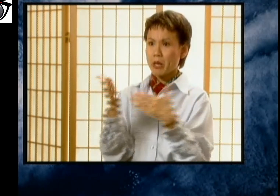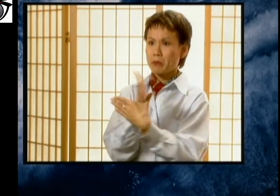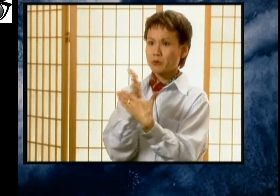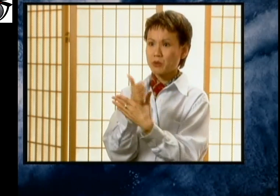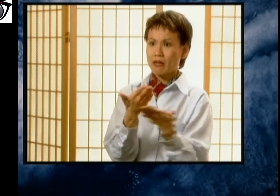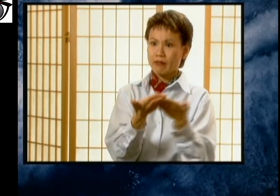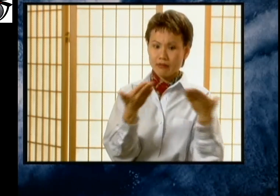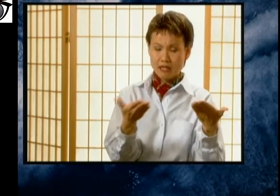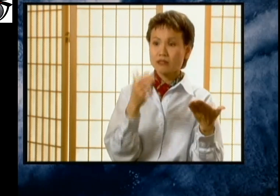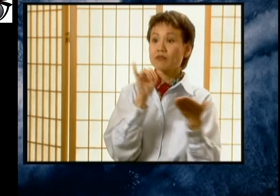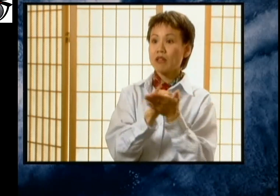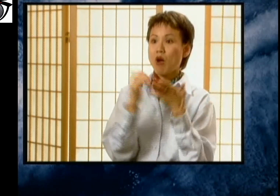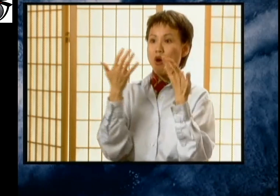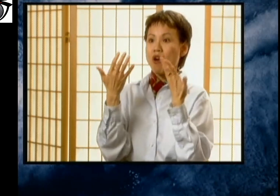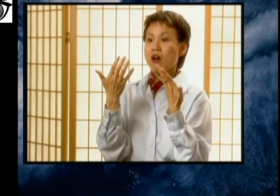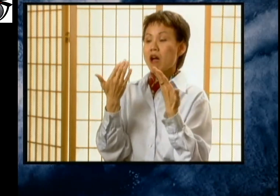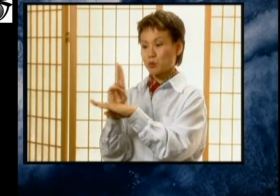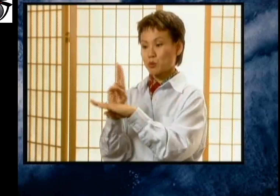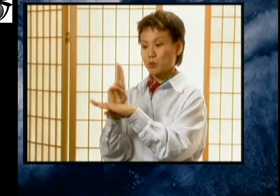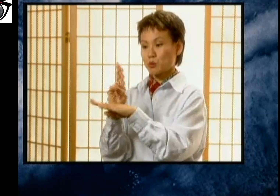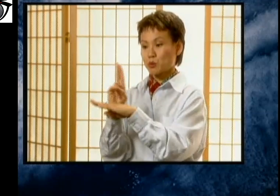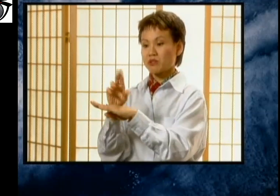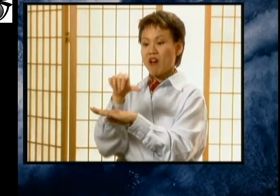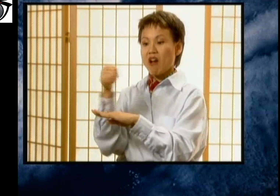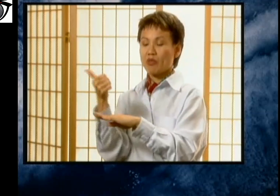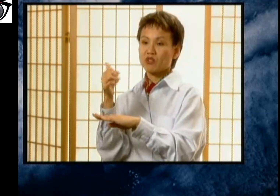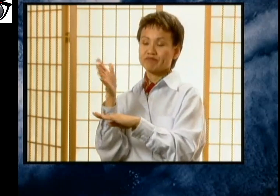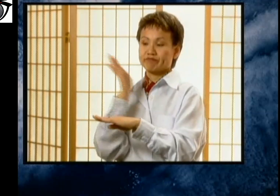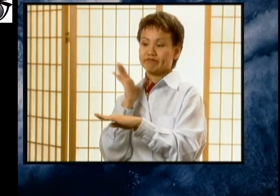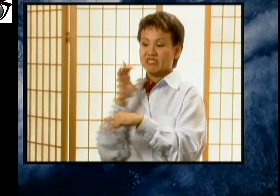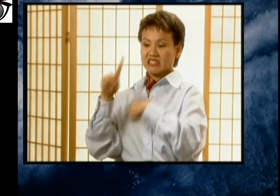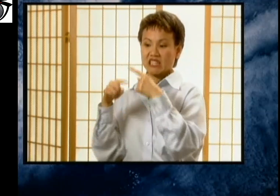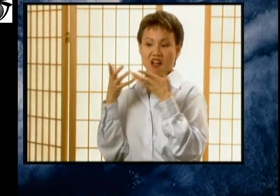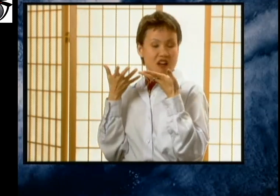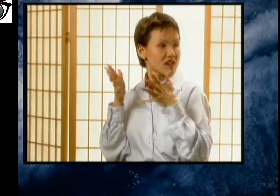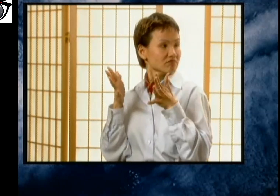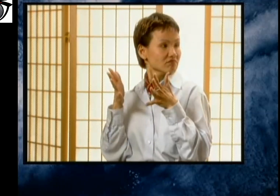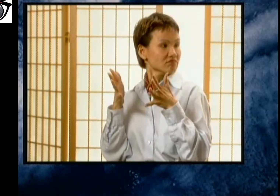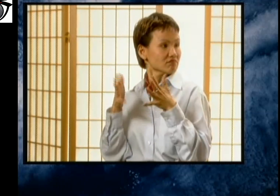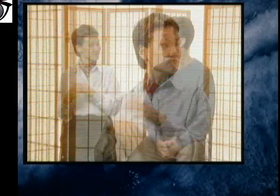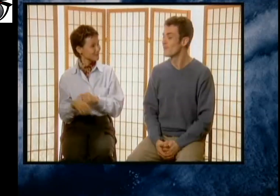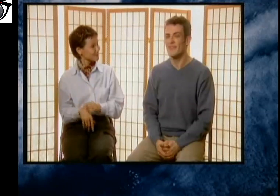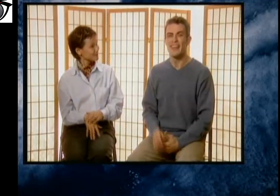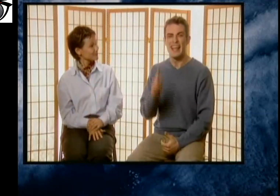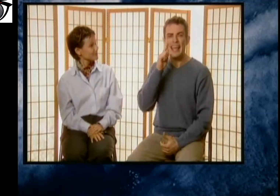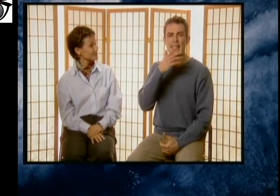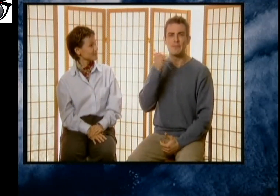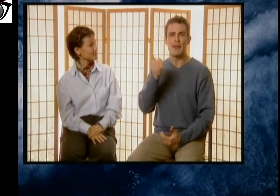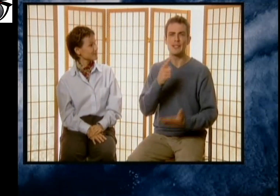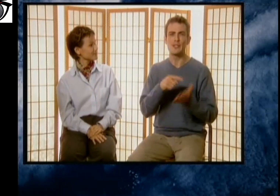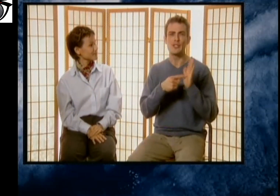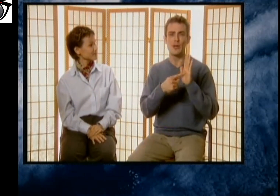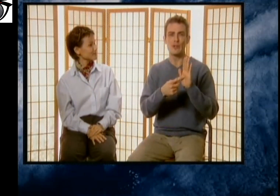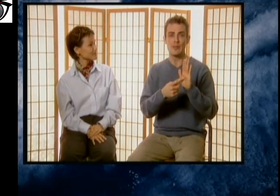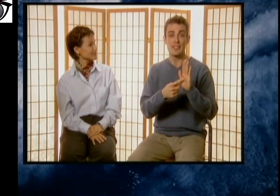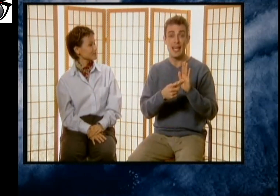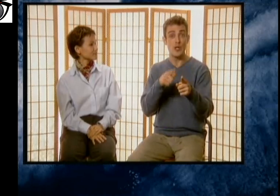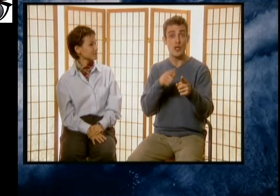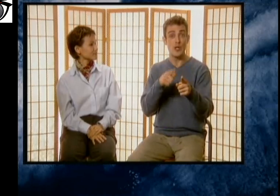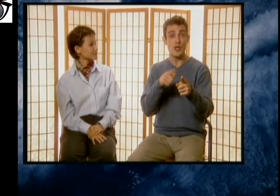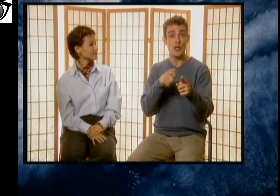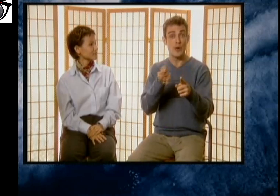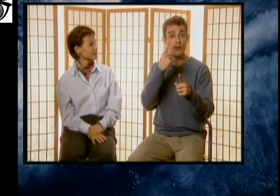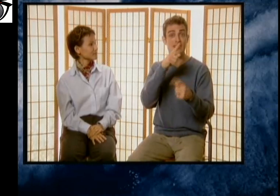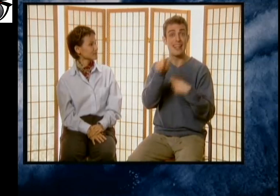and also to distinguish between items that formerly used the same sign. It's best to show you